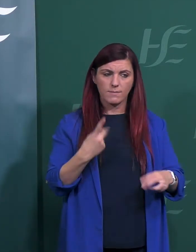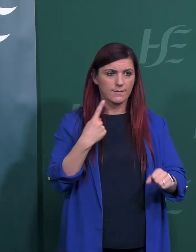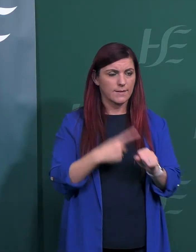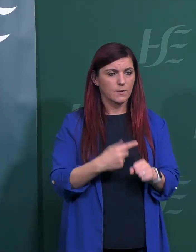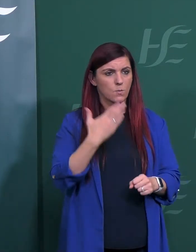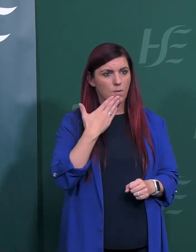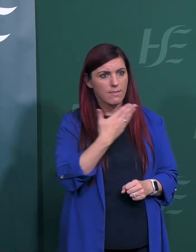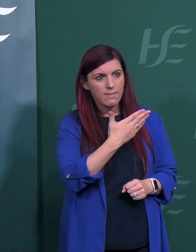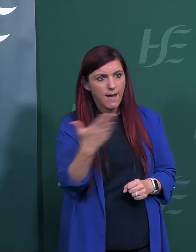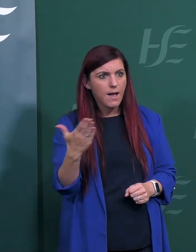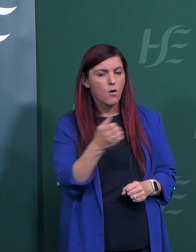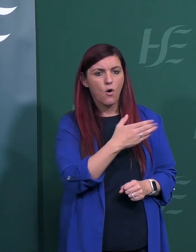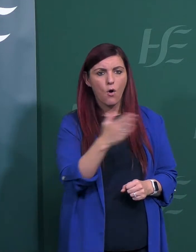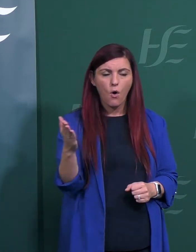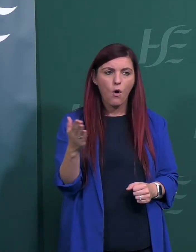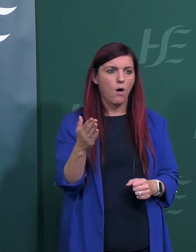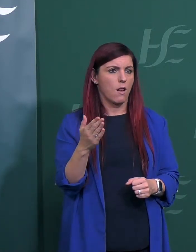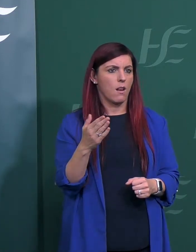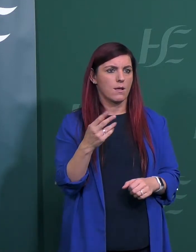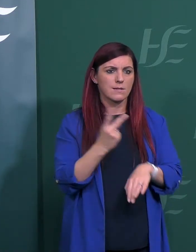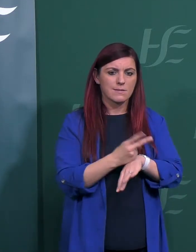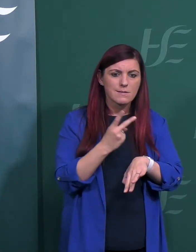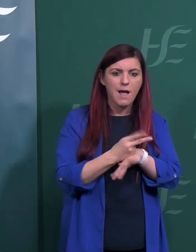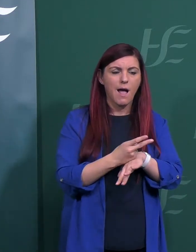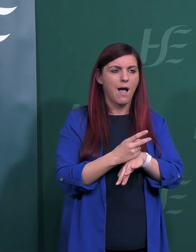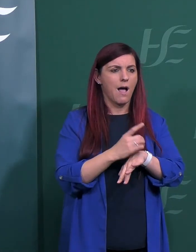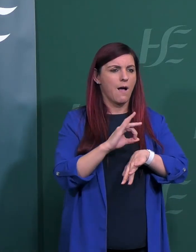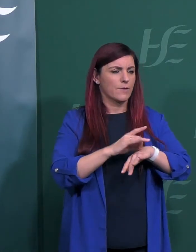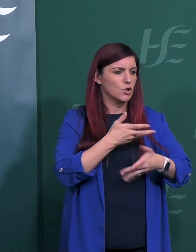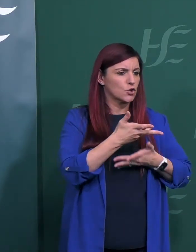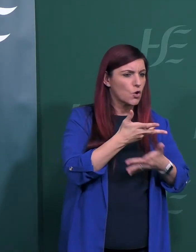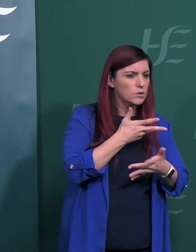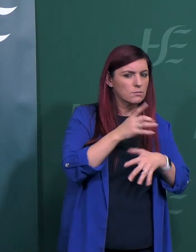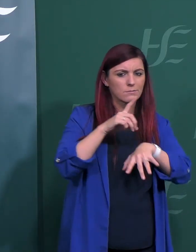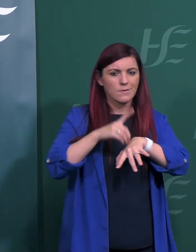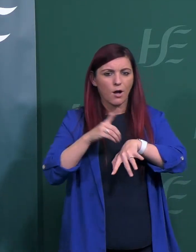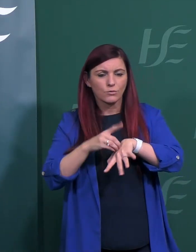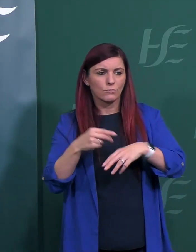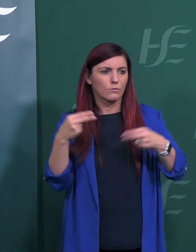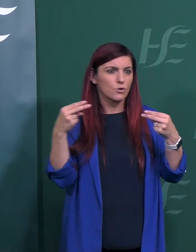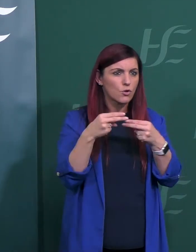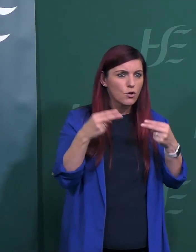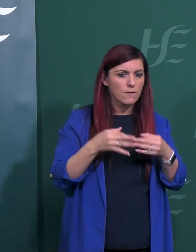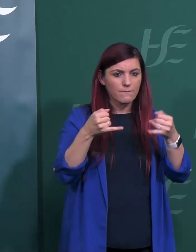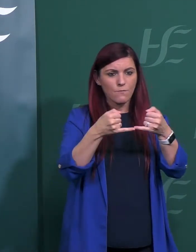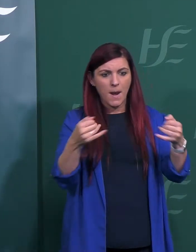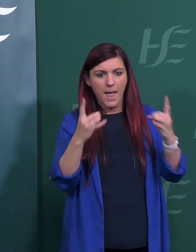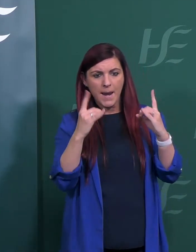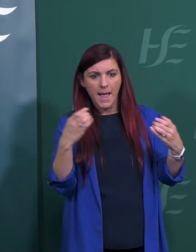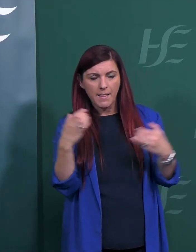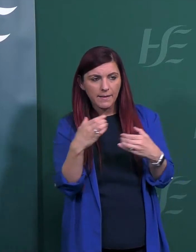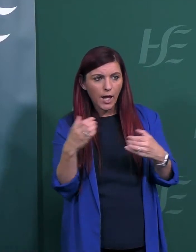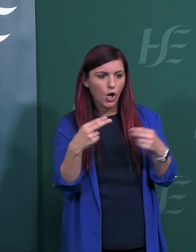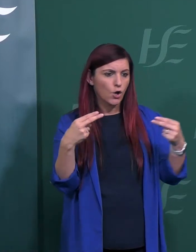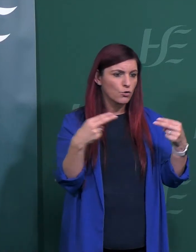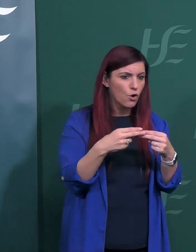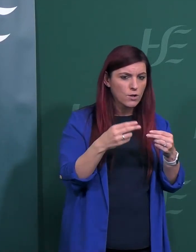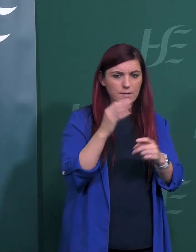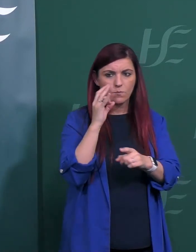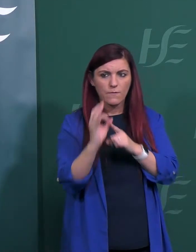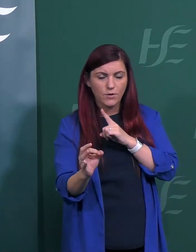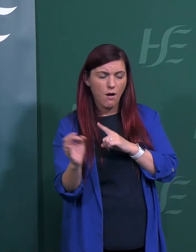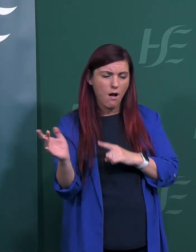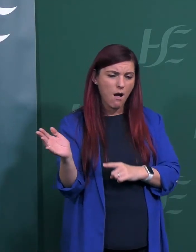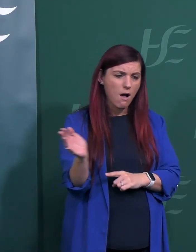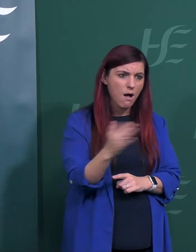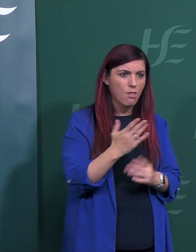staff, our consultants, our doctors, our nurses, our frontline healthcare workers, our healthcare professionals all across the system who